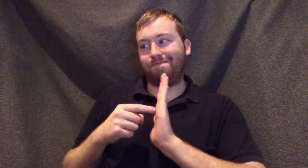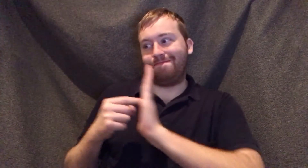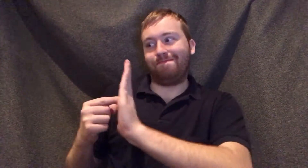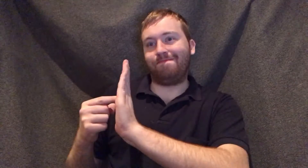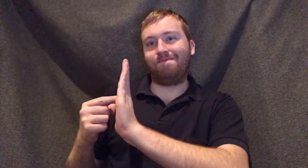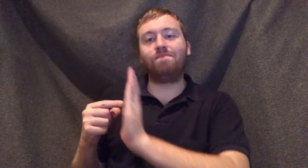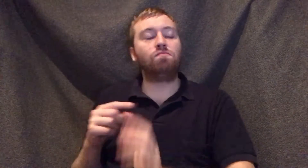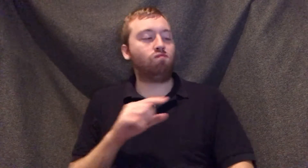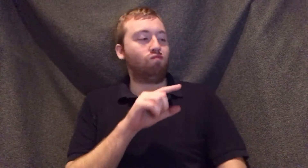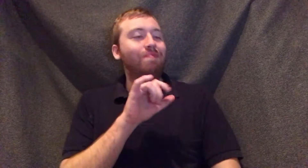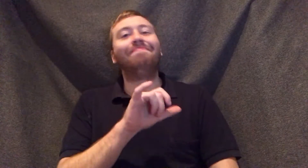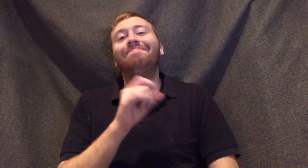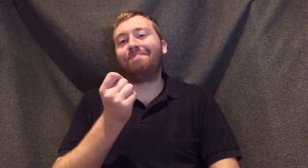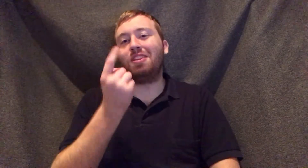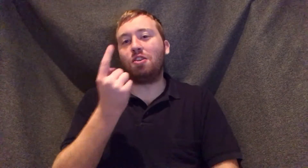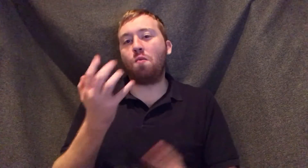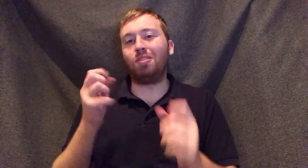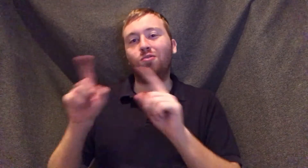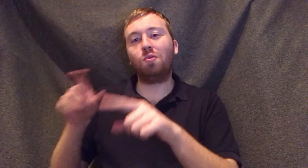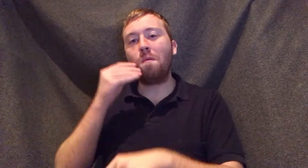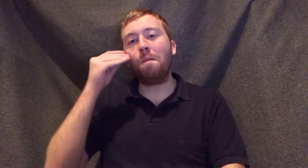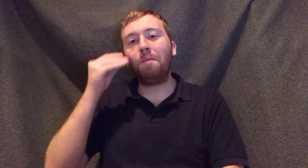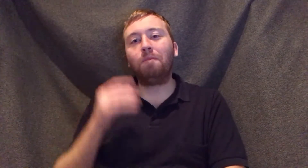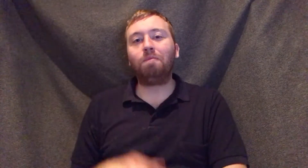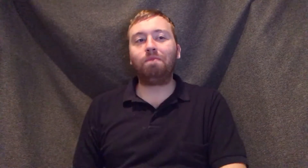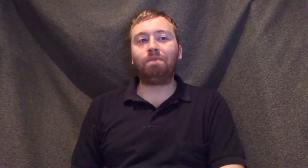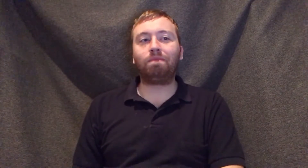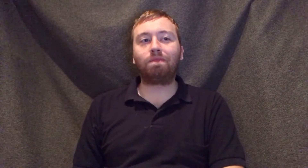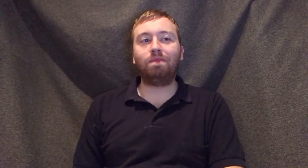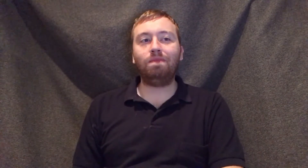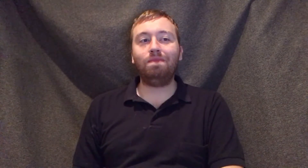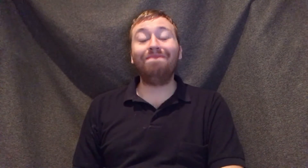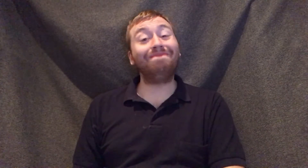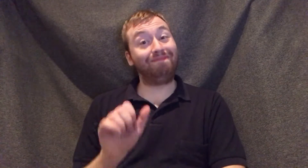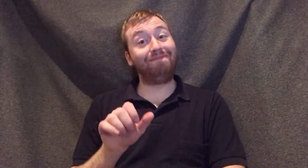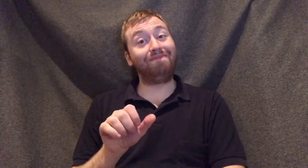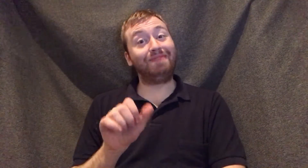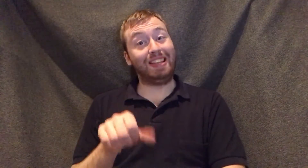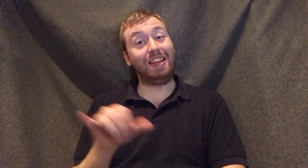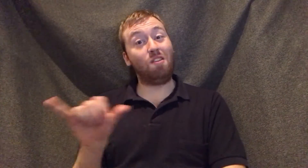Autism can affect the ability to form and sustain relationships and to understand the feelings and intentions of others.